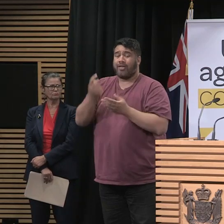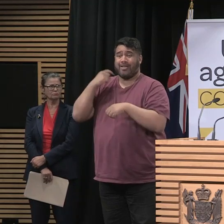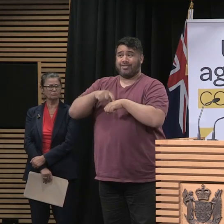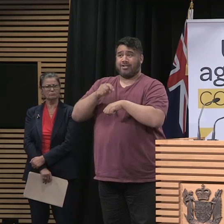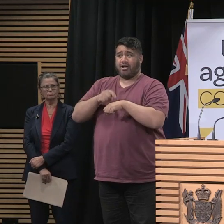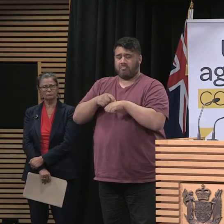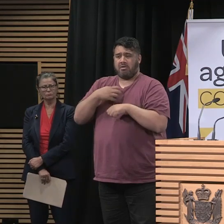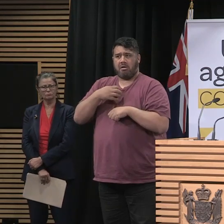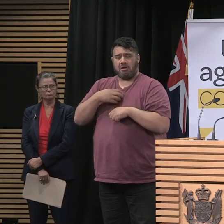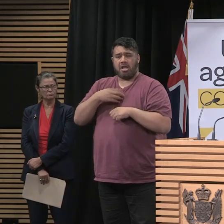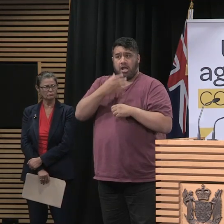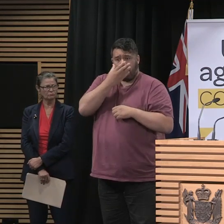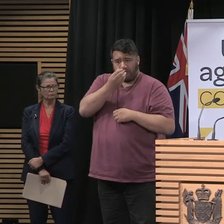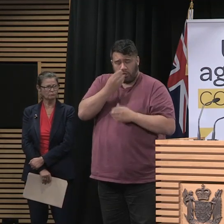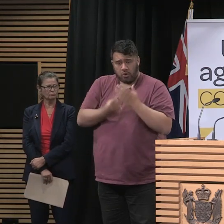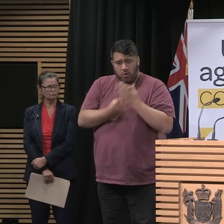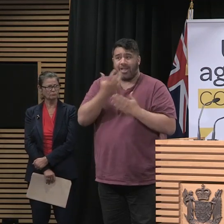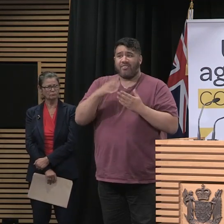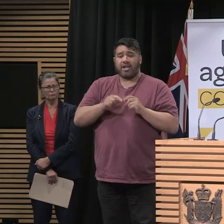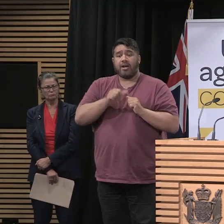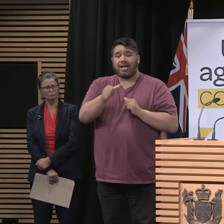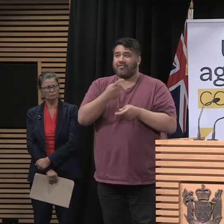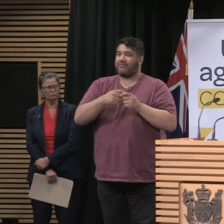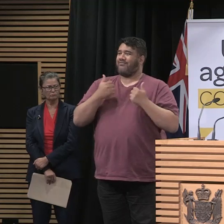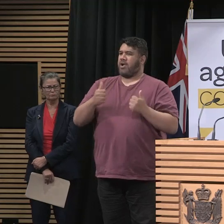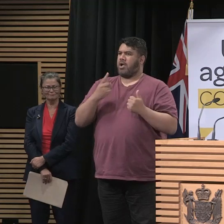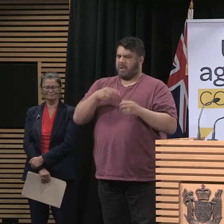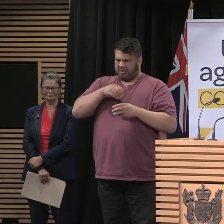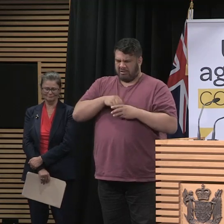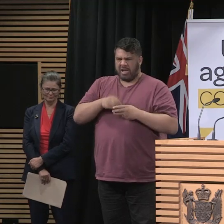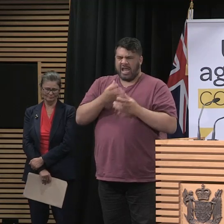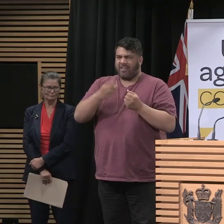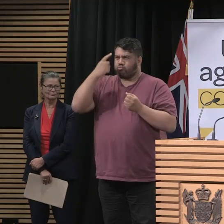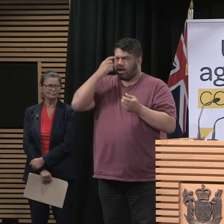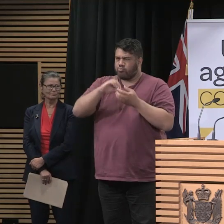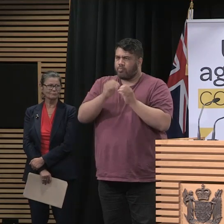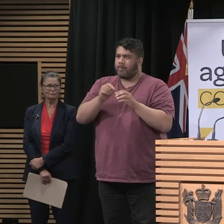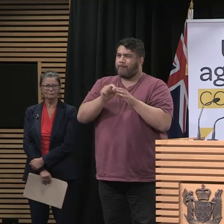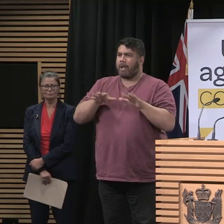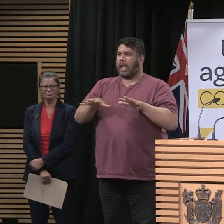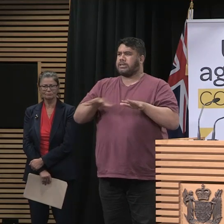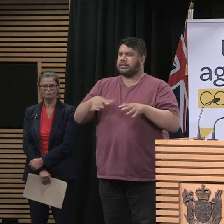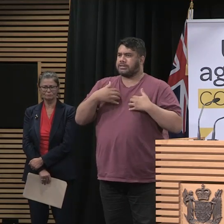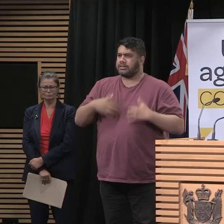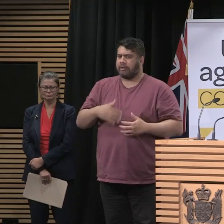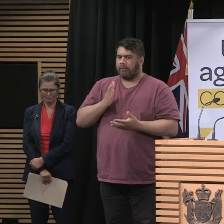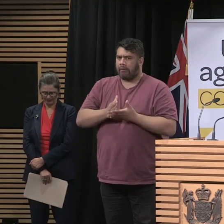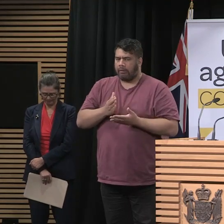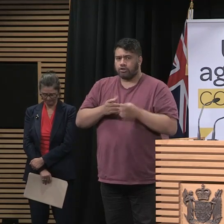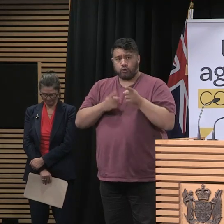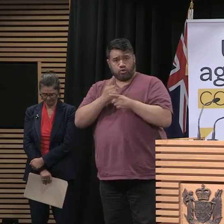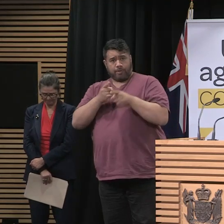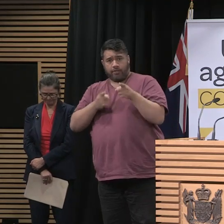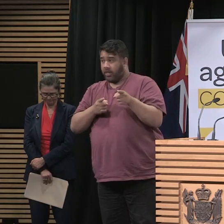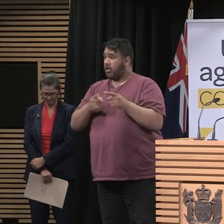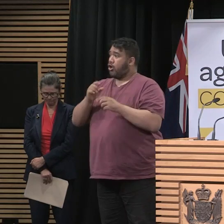developed Parkinson's symptoms. I would say this is an incidental finding and something that researchers will follow up now, that some